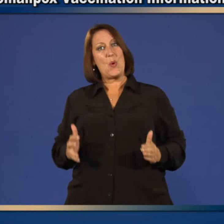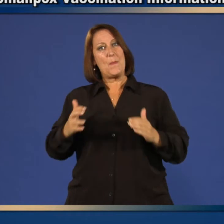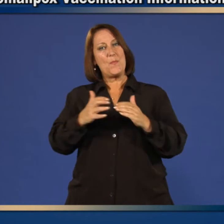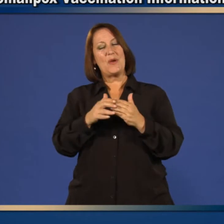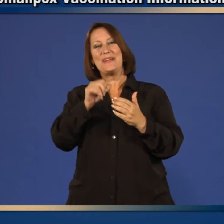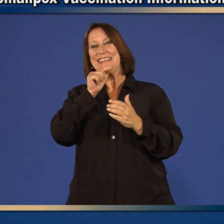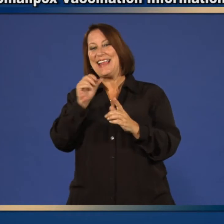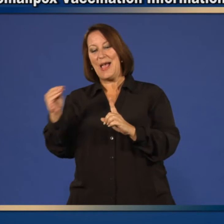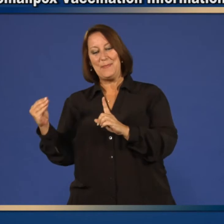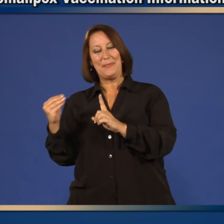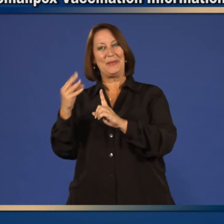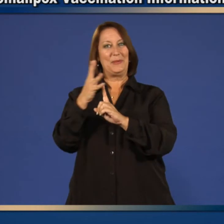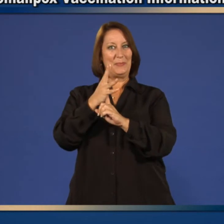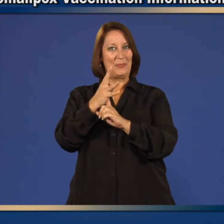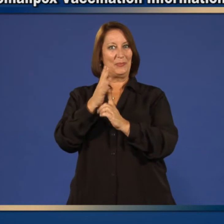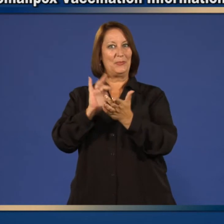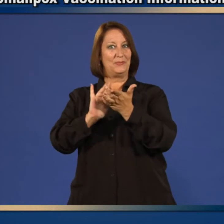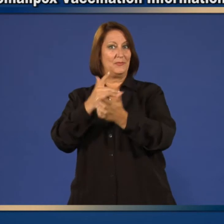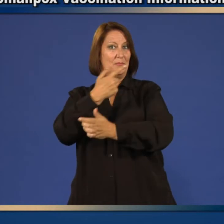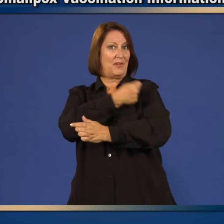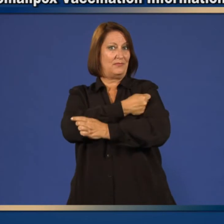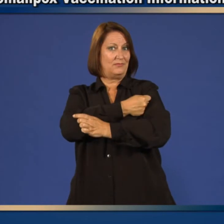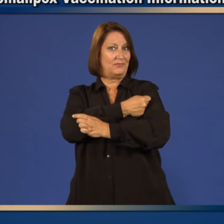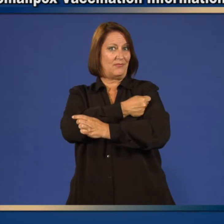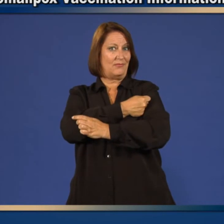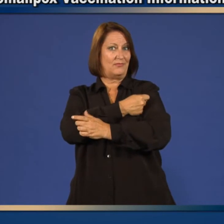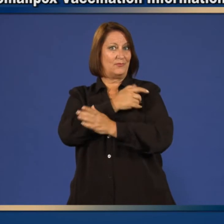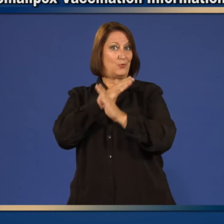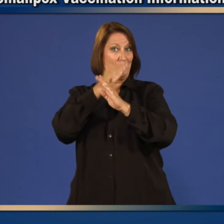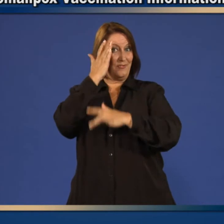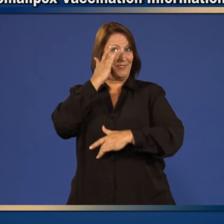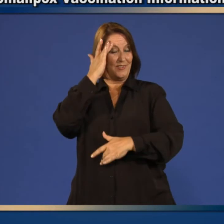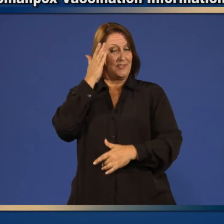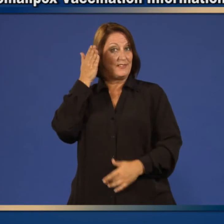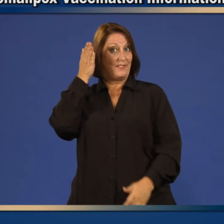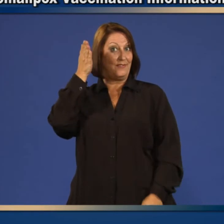being exposed to smallpox vaccine in the future.